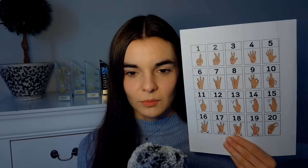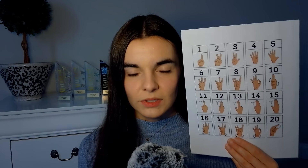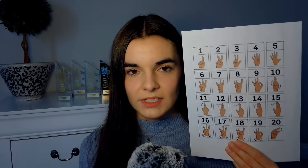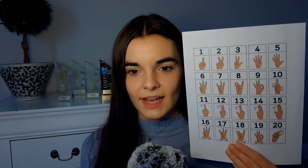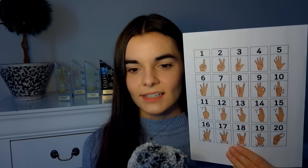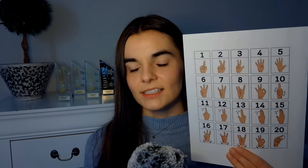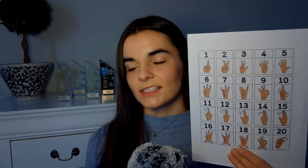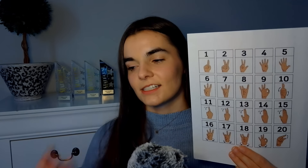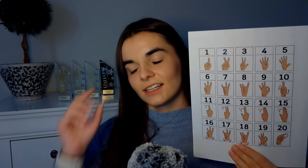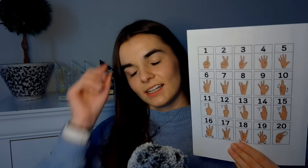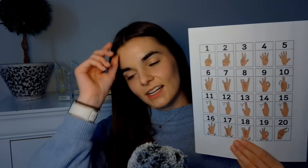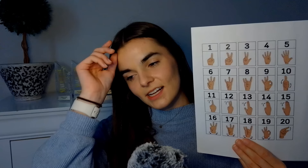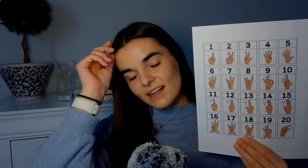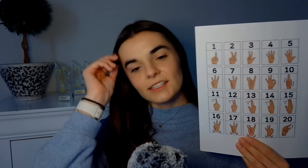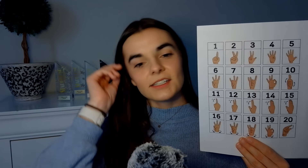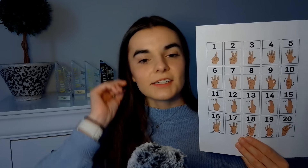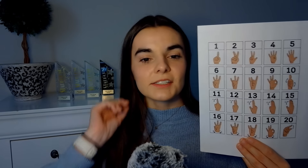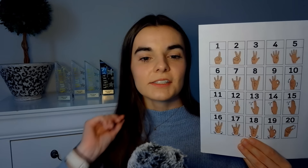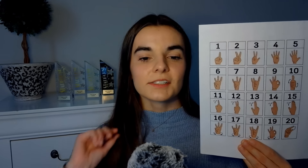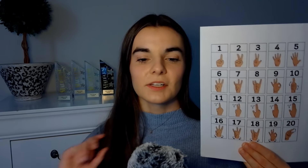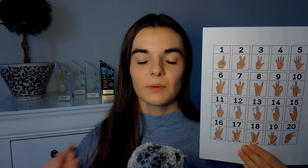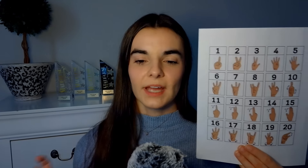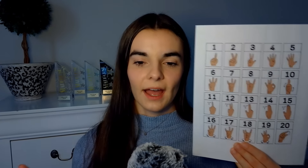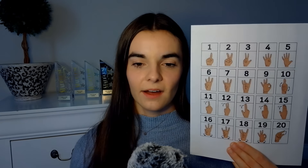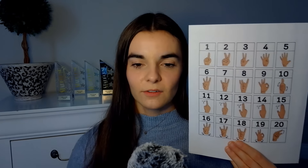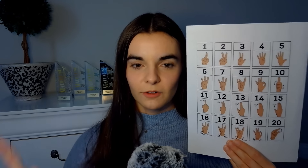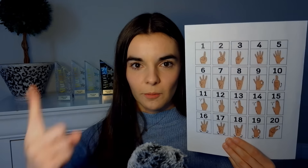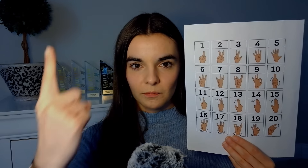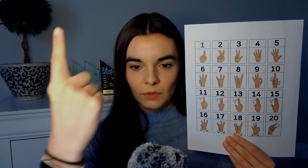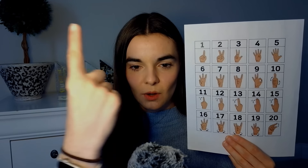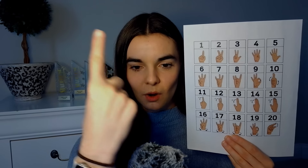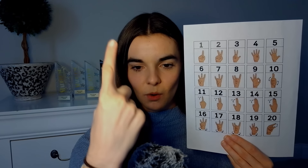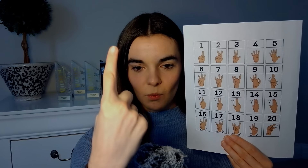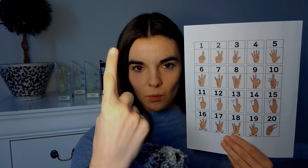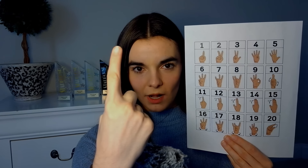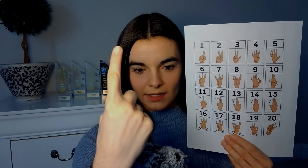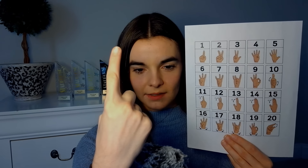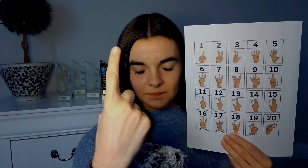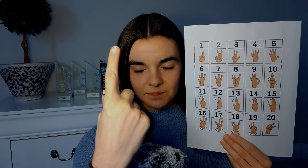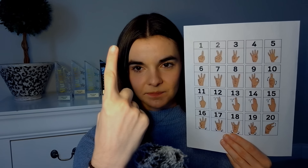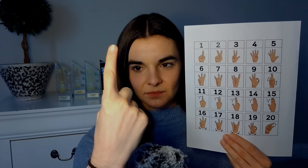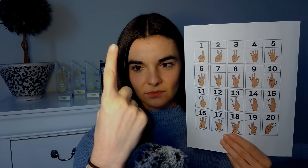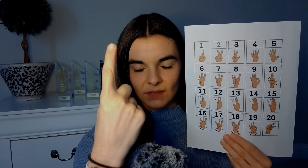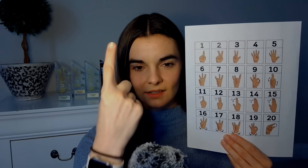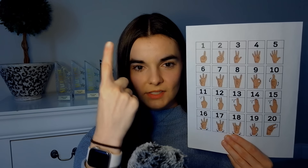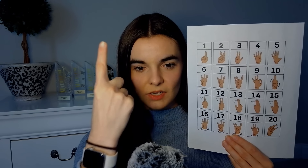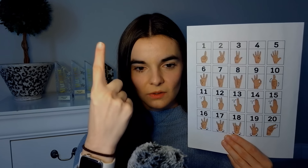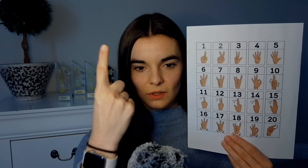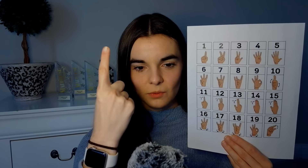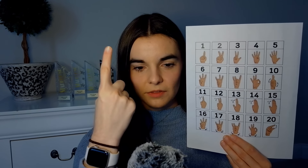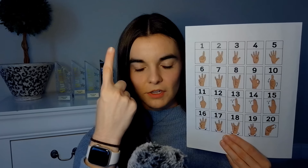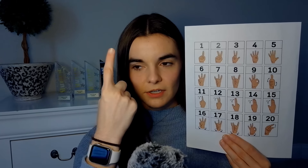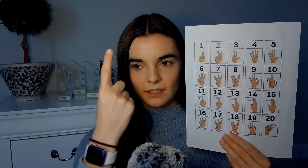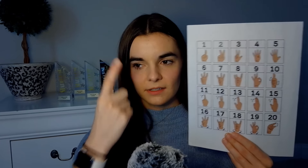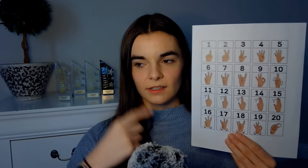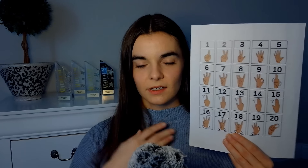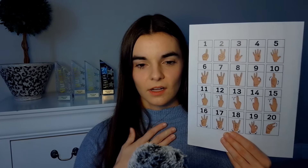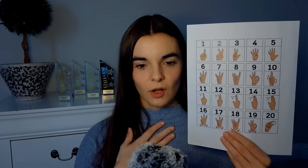numbers next. So we have 1. So with your